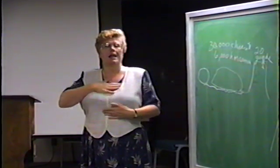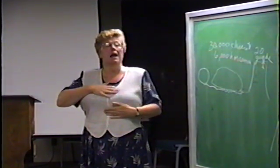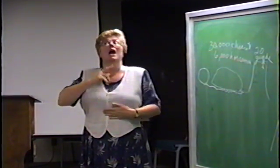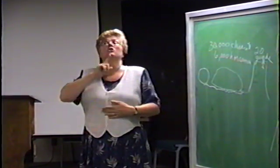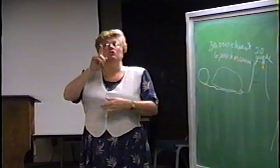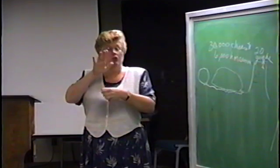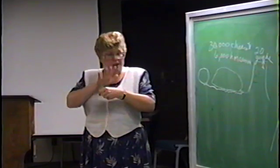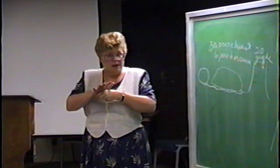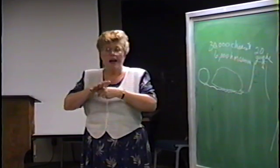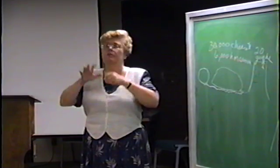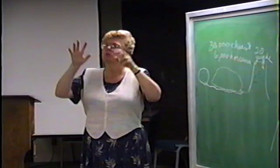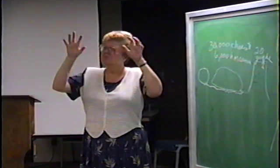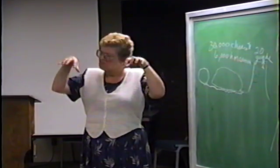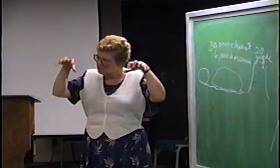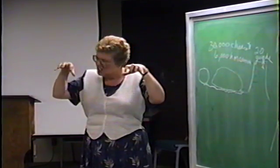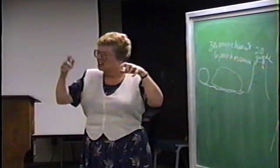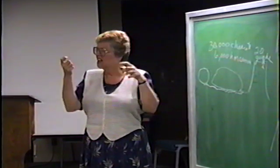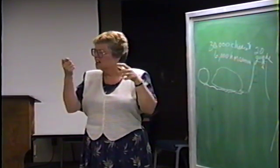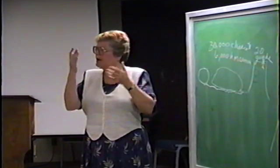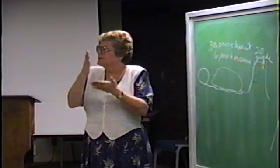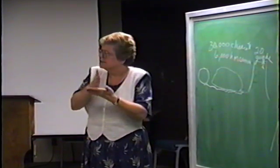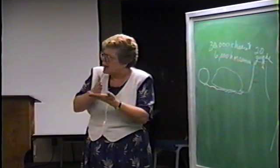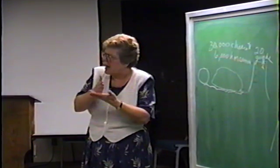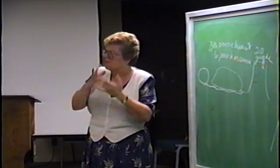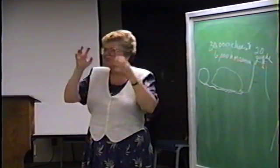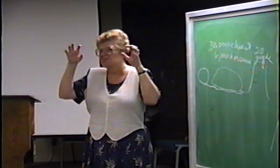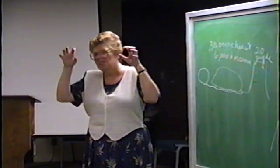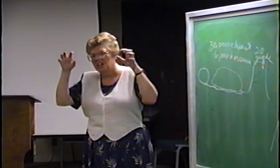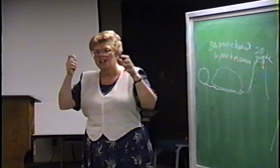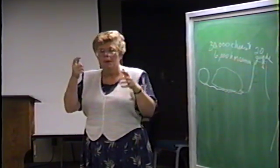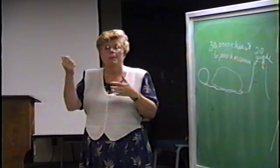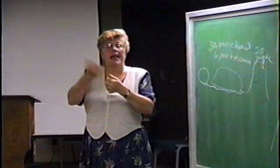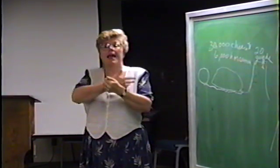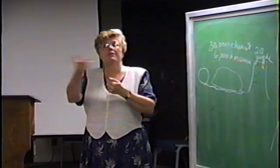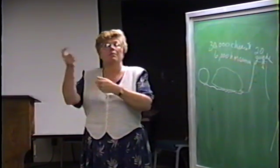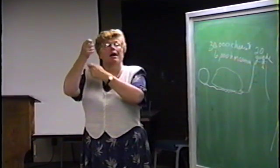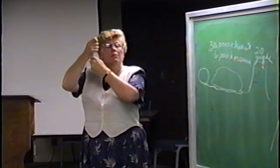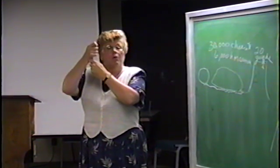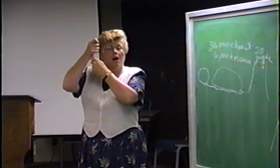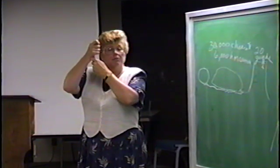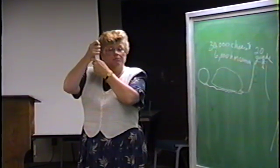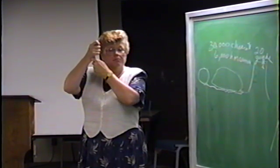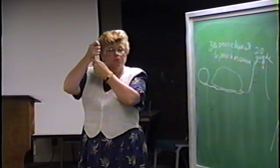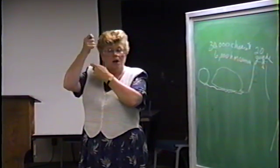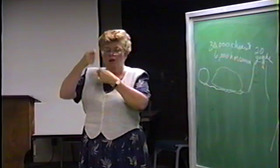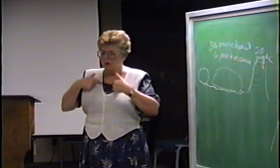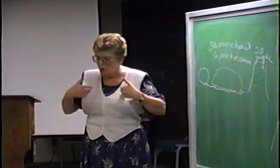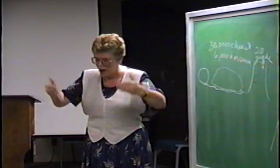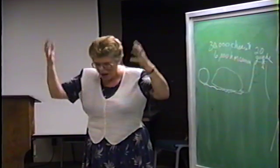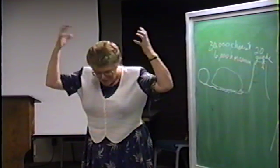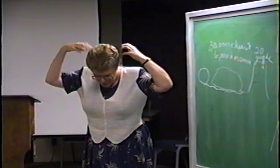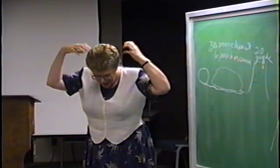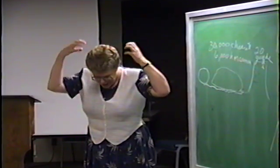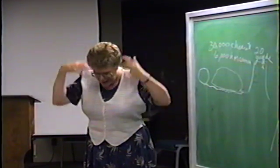Joy, chill, not little bit stop. Everybody bought, but not